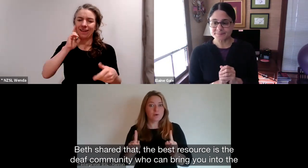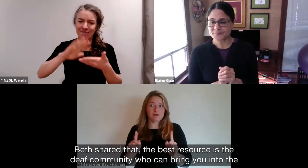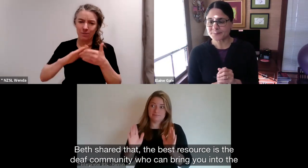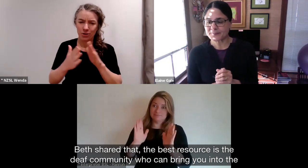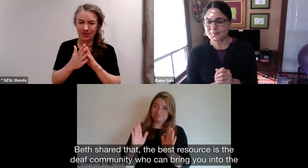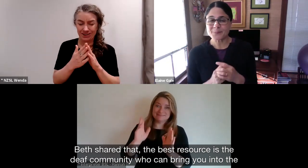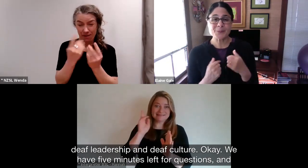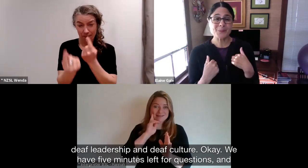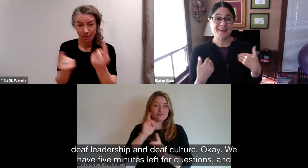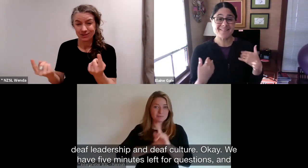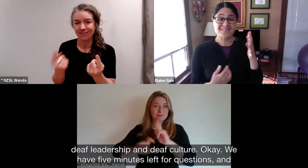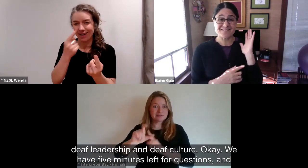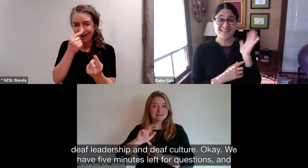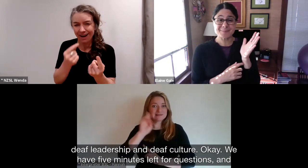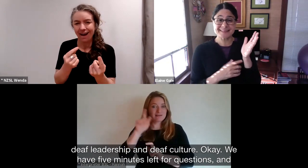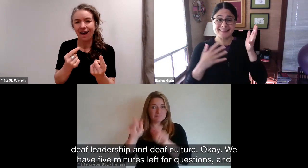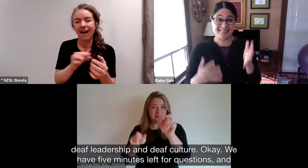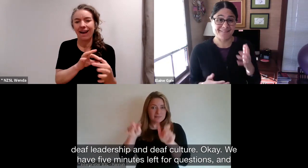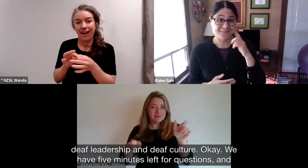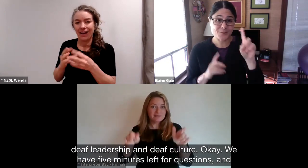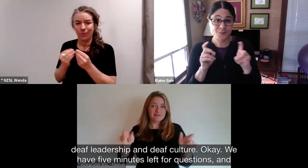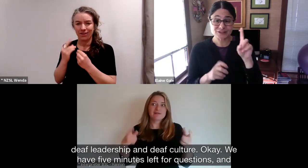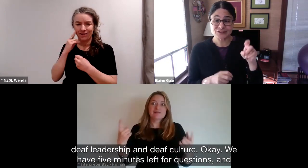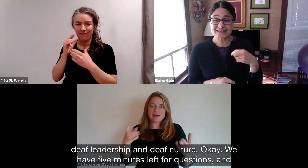bring you into the deaf leadership and deaf culture.